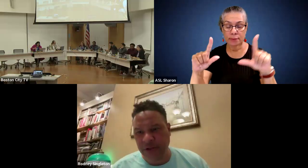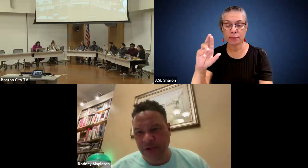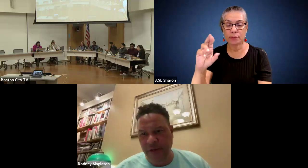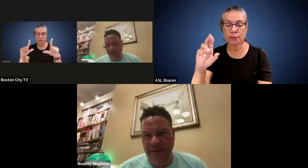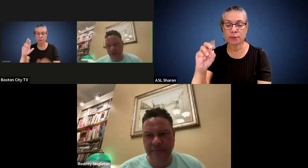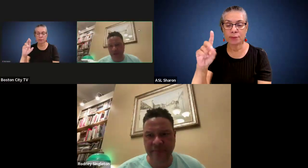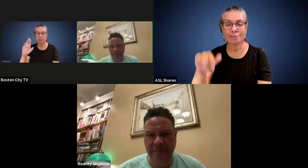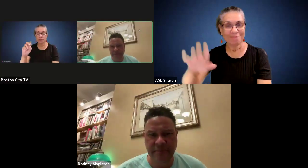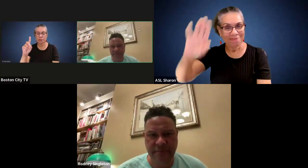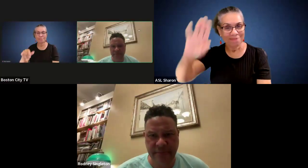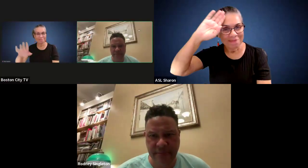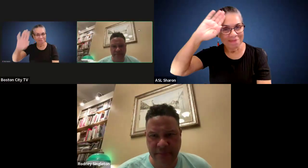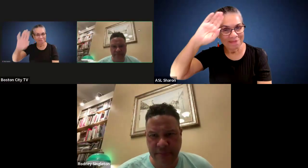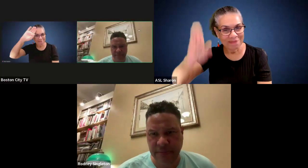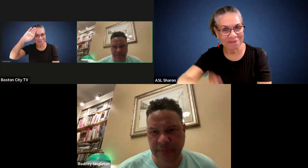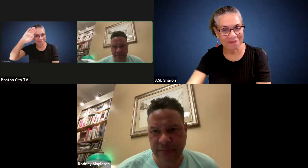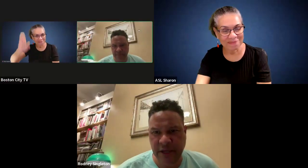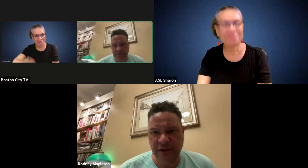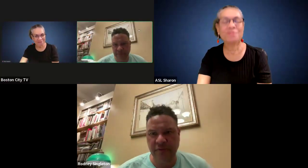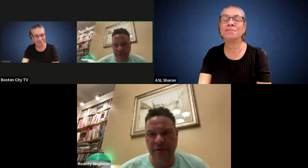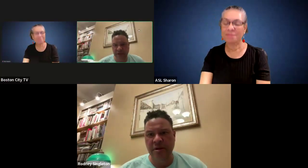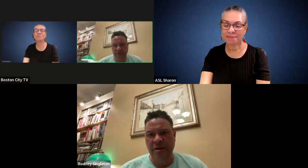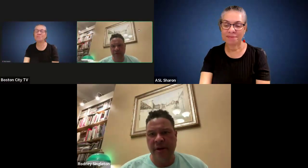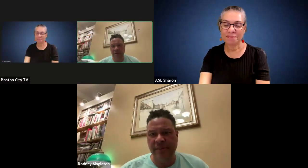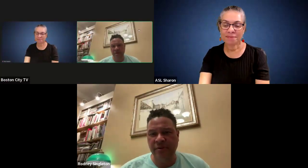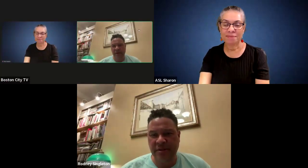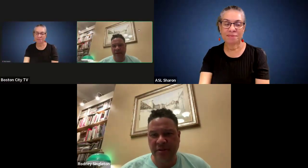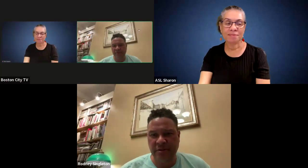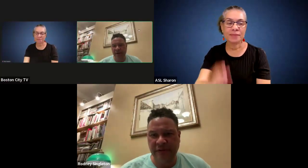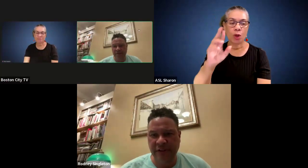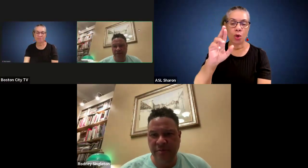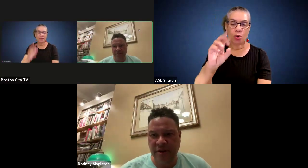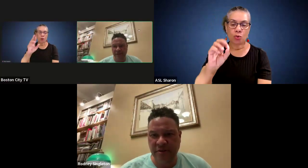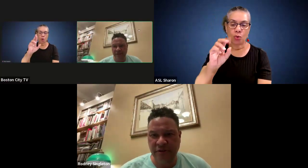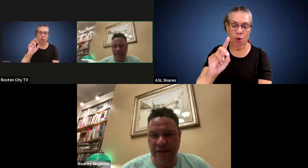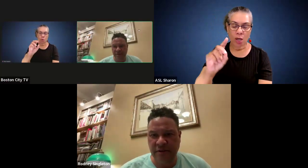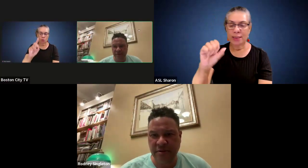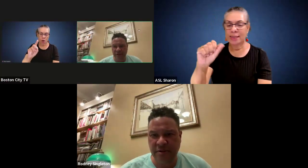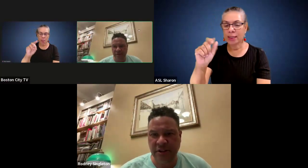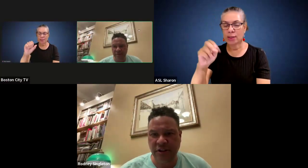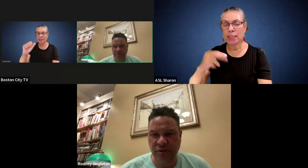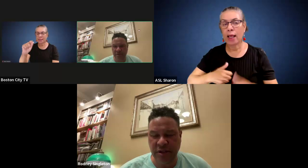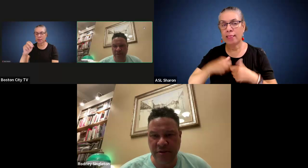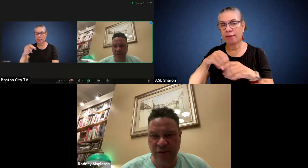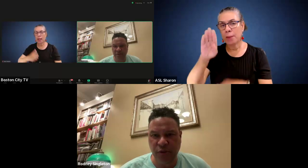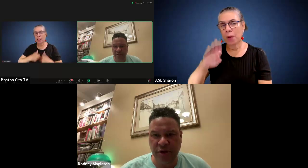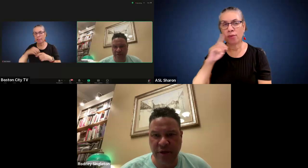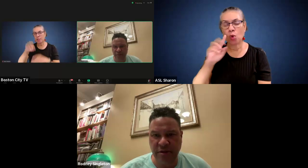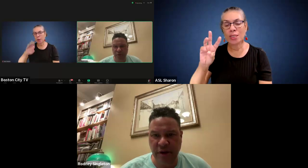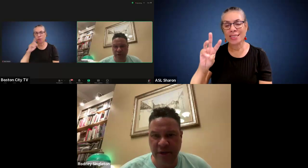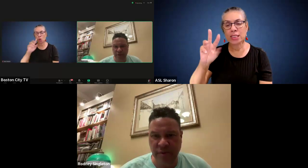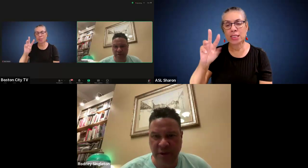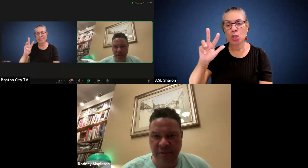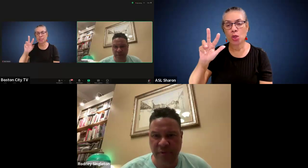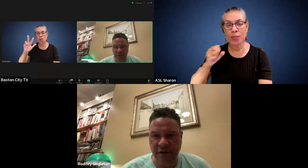Hello, can you hear me? Yes, we can hear you. Thank you. My name is Rod Singleton. I've lived in Boston for now 63 years. I was born and